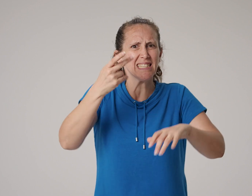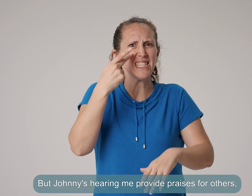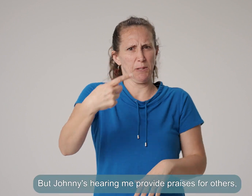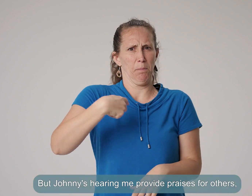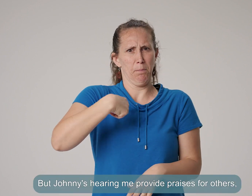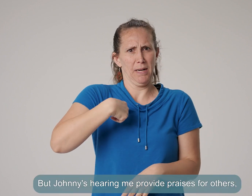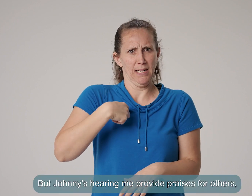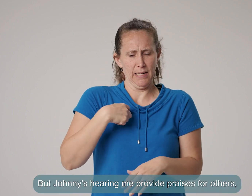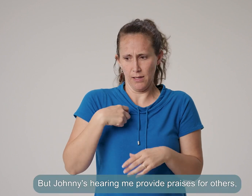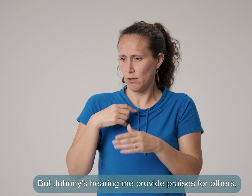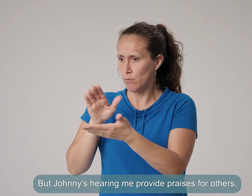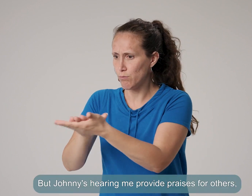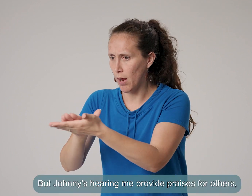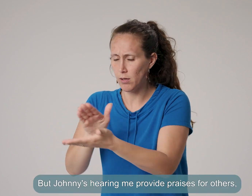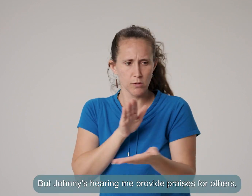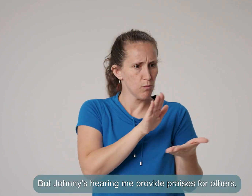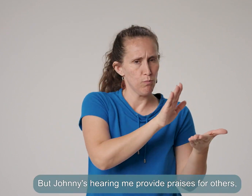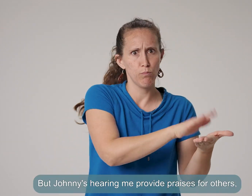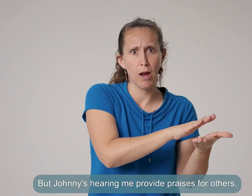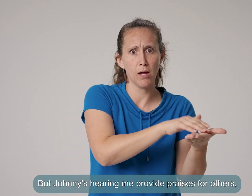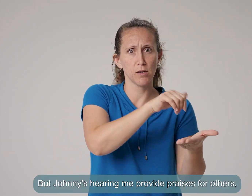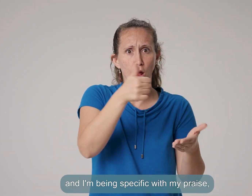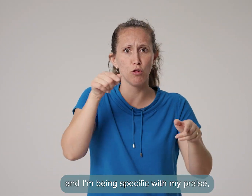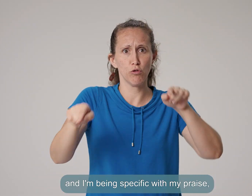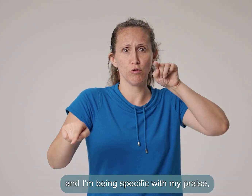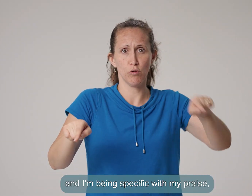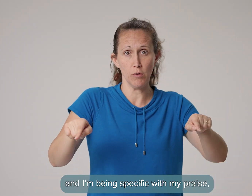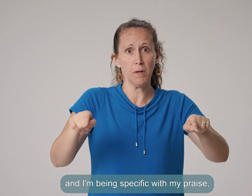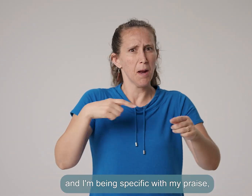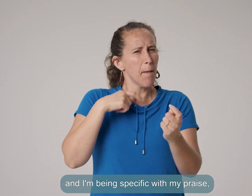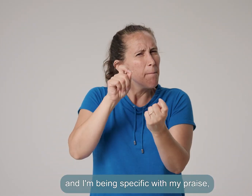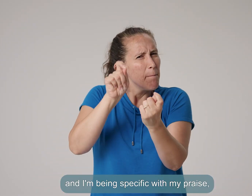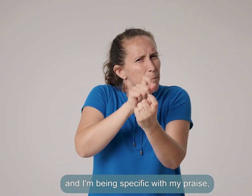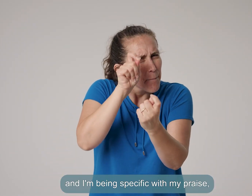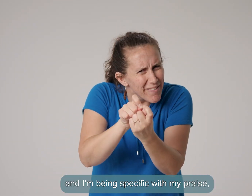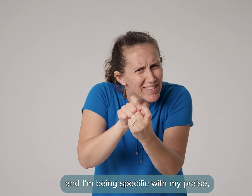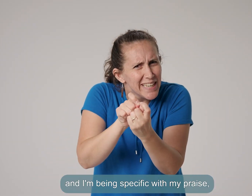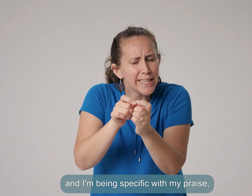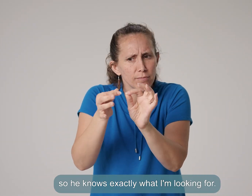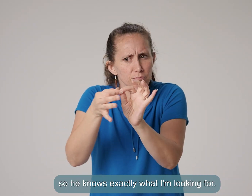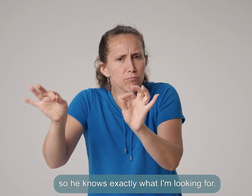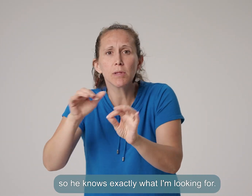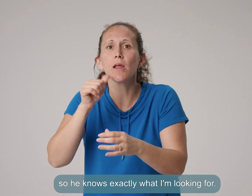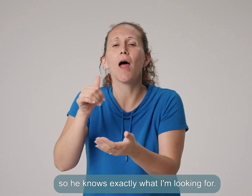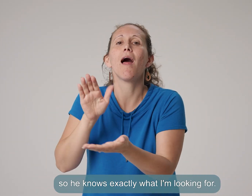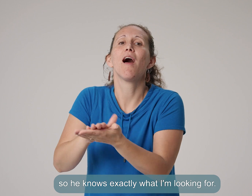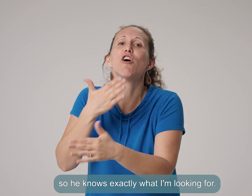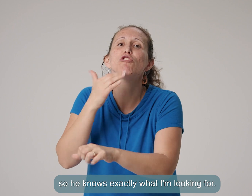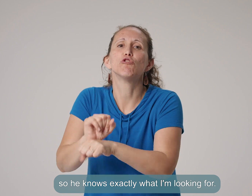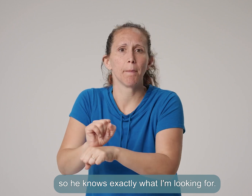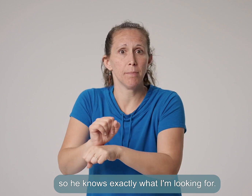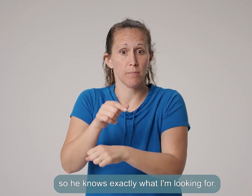But Johnny's hearing me provide praises for others, and I'm being specific with my praise so he knows exactly what I'm looking